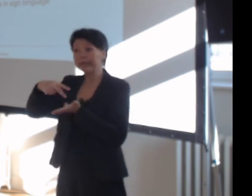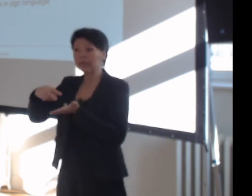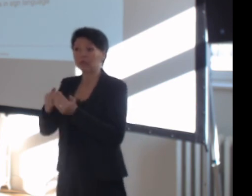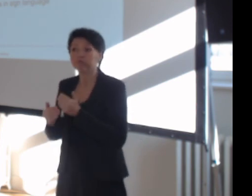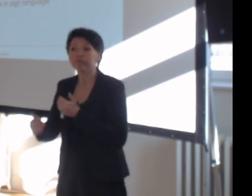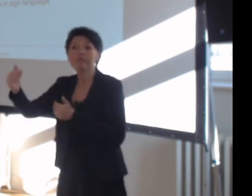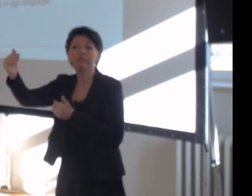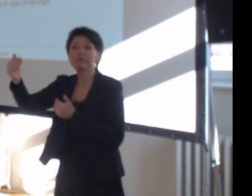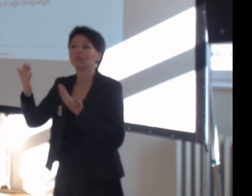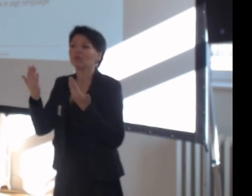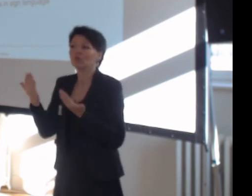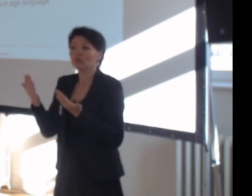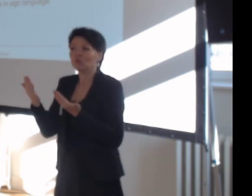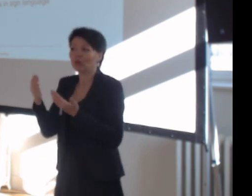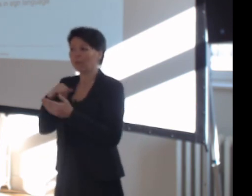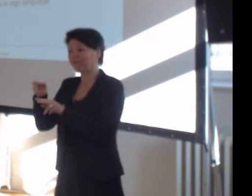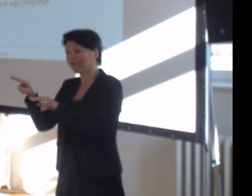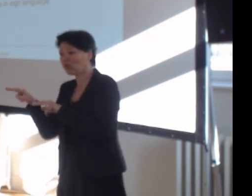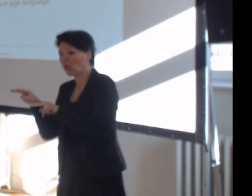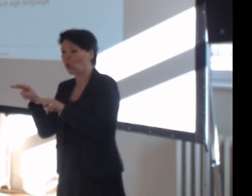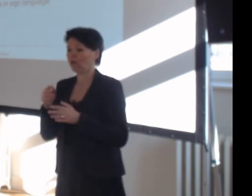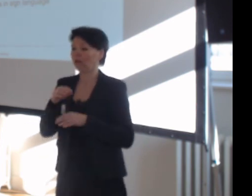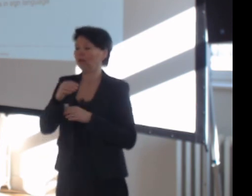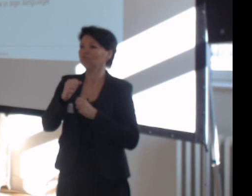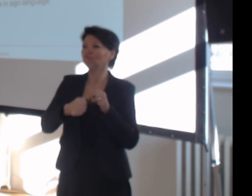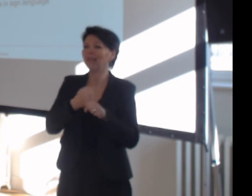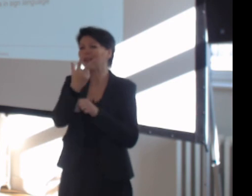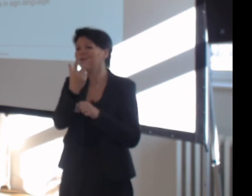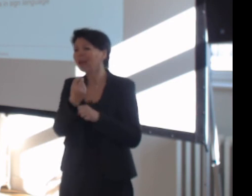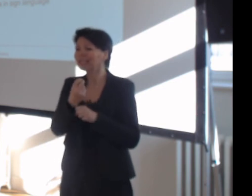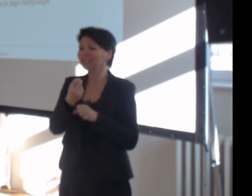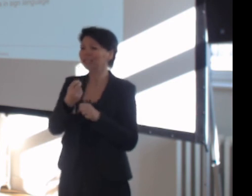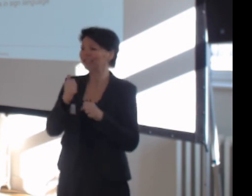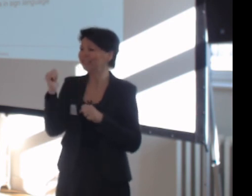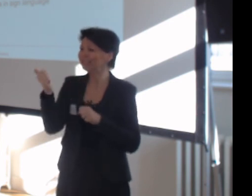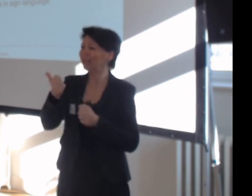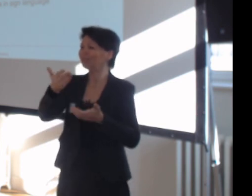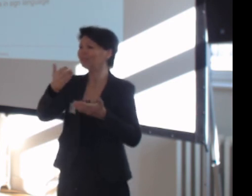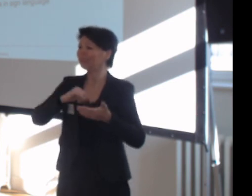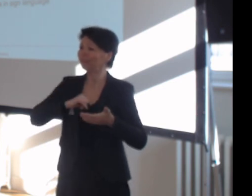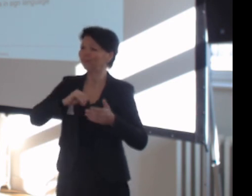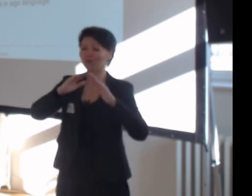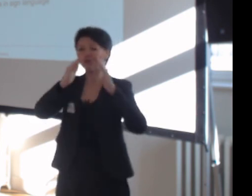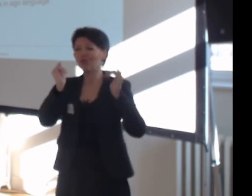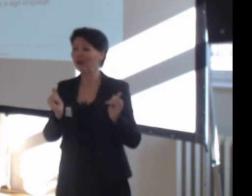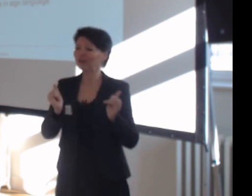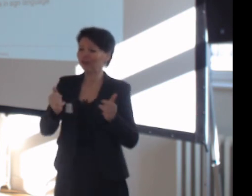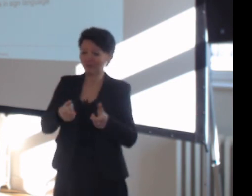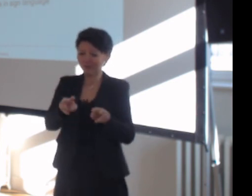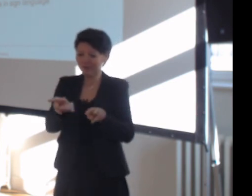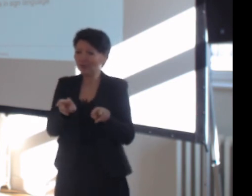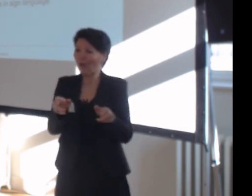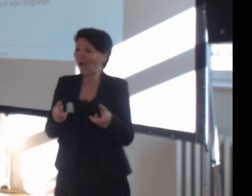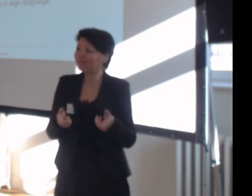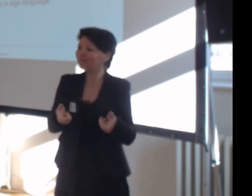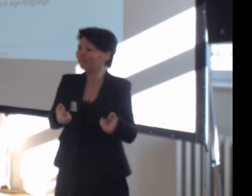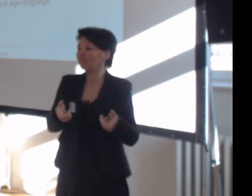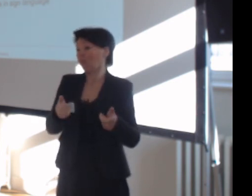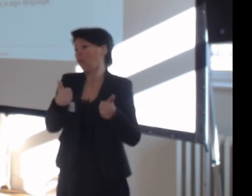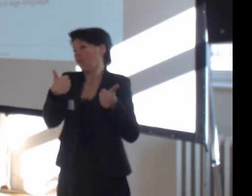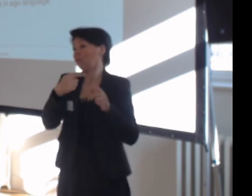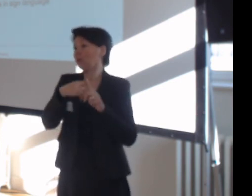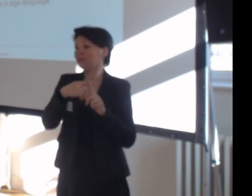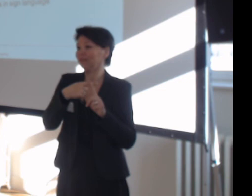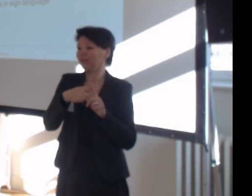on. In 1980s, the videos came around into everyone's home, which is a good thing. And the cost